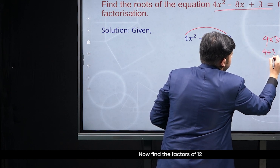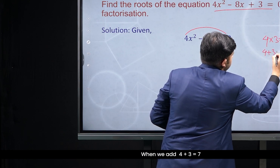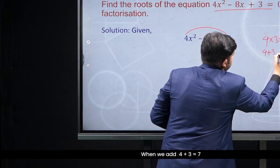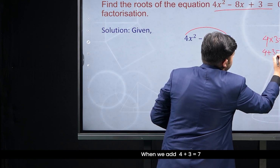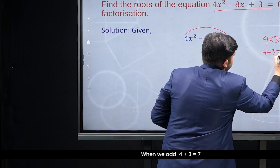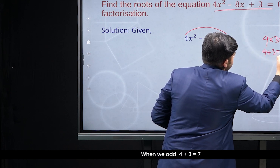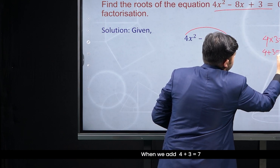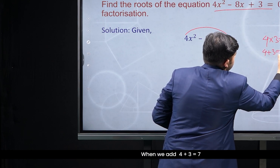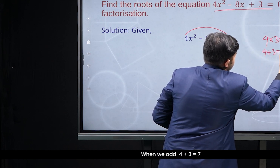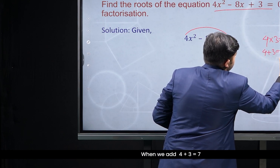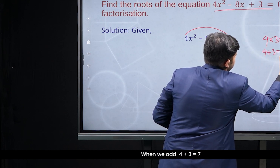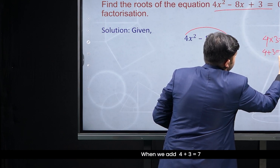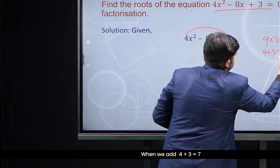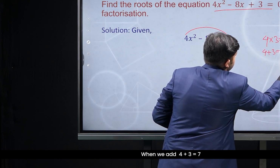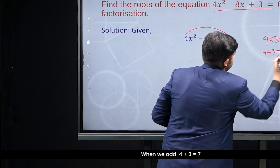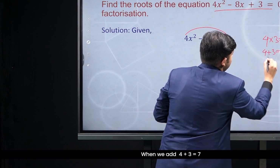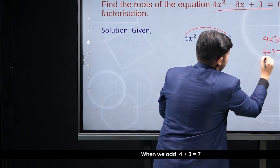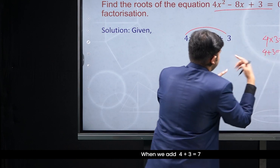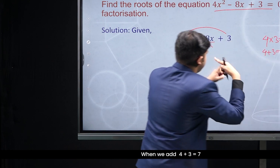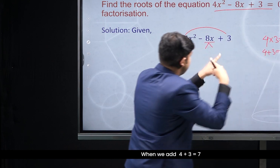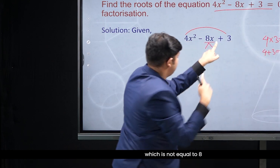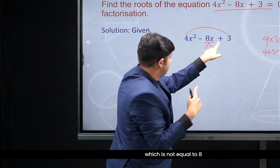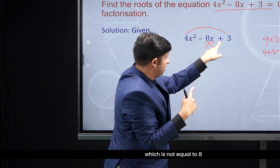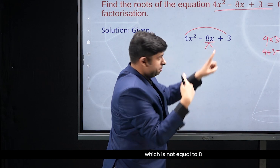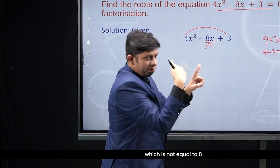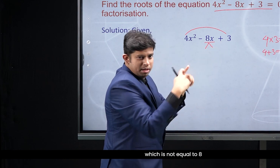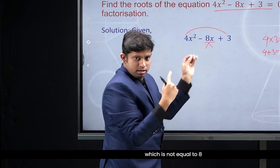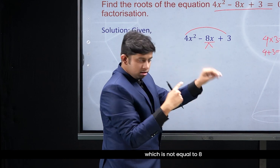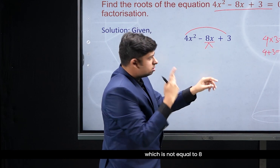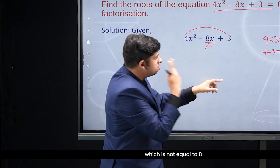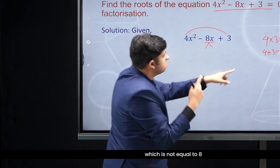When we add 4 plus 3, we get 7, which is not equal to 8.